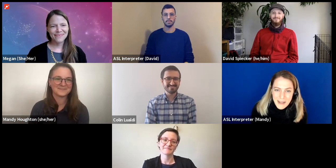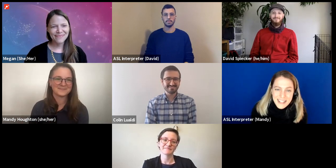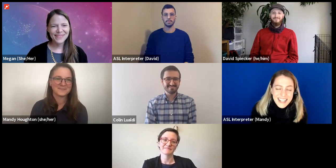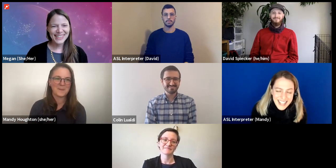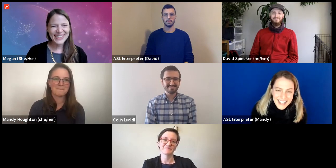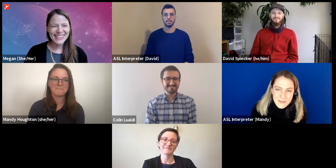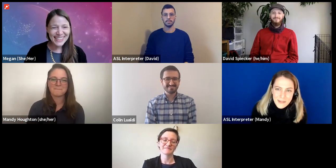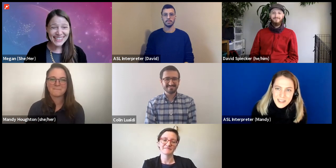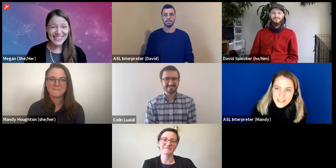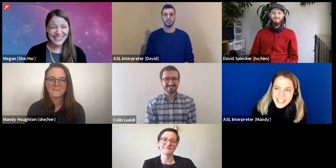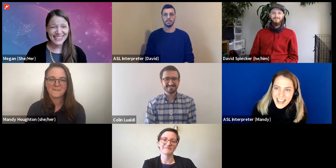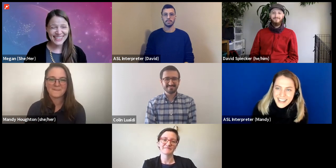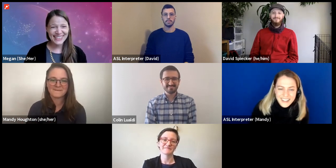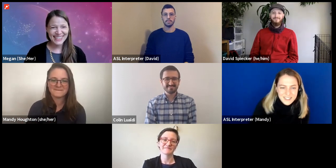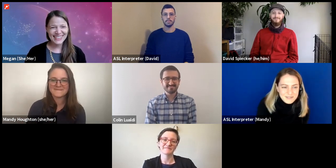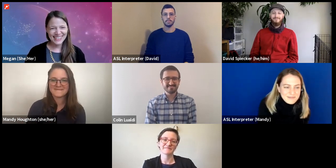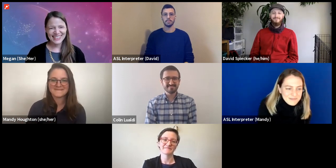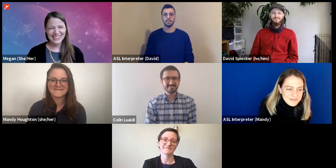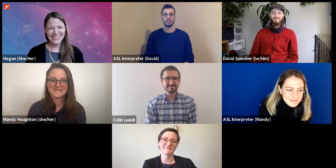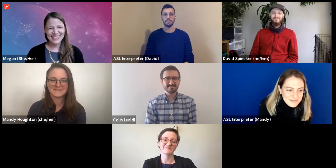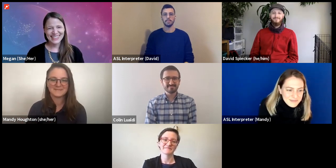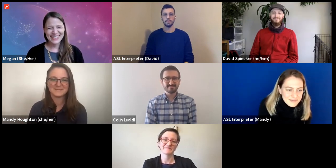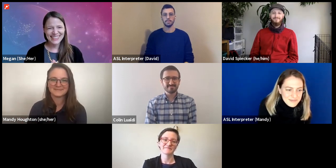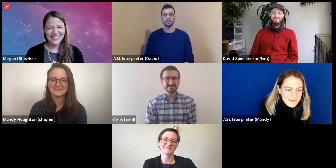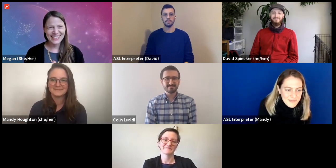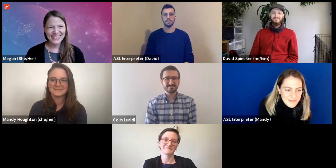So I'm excited to be with you today.